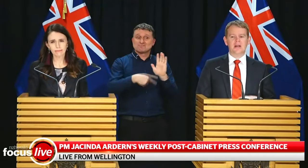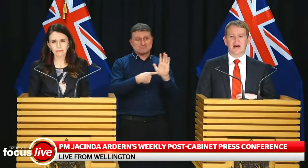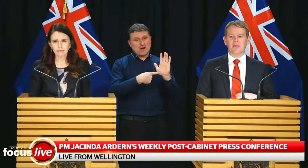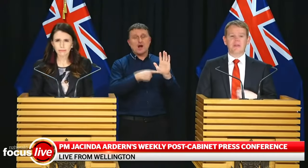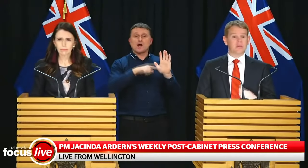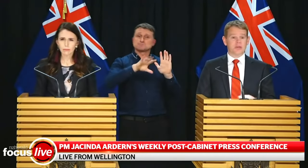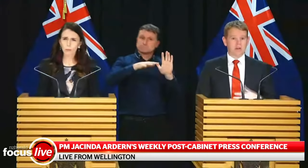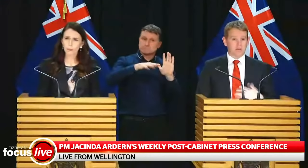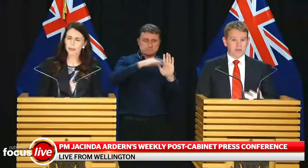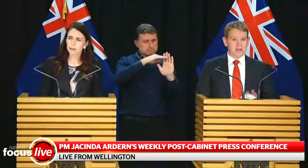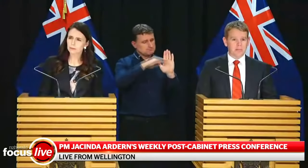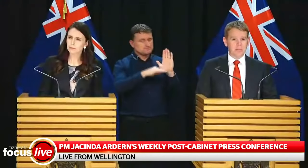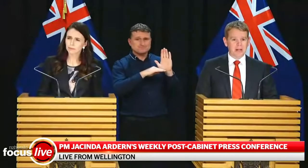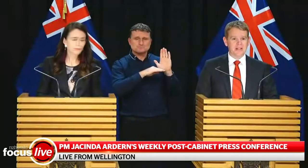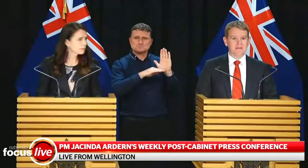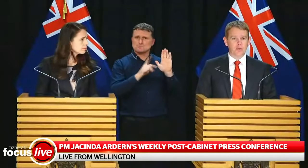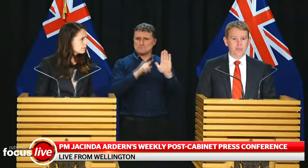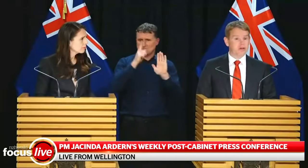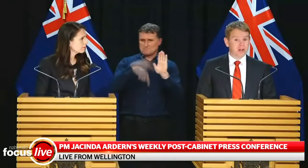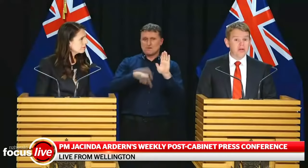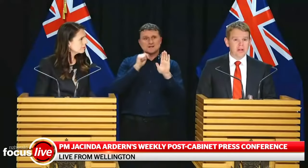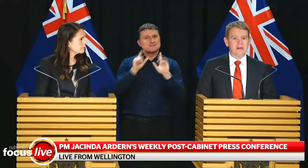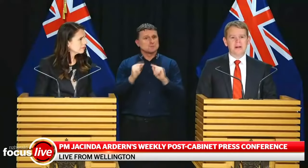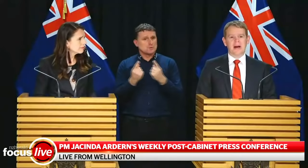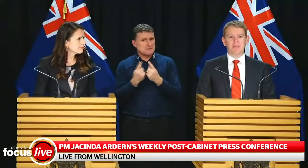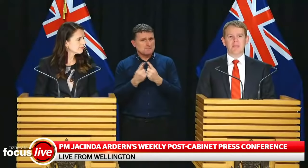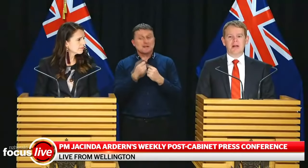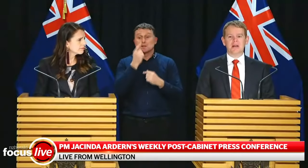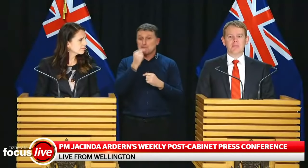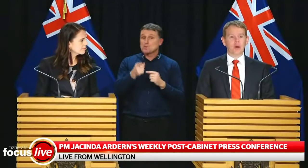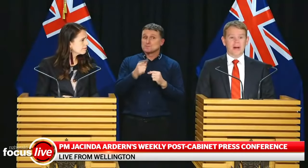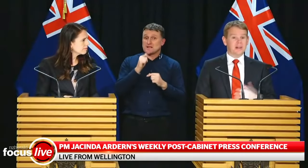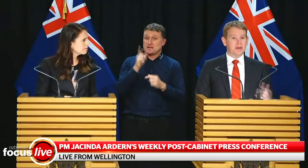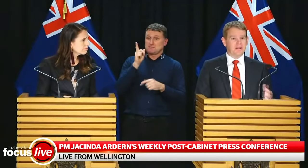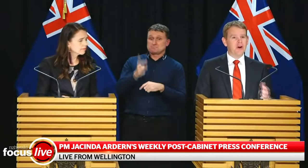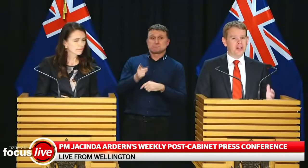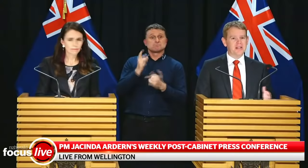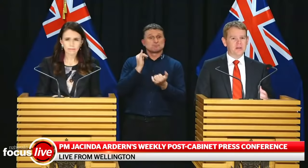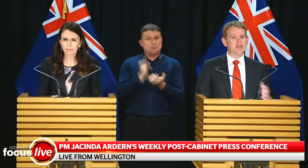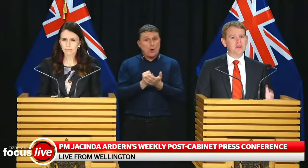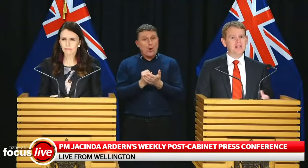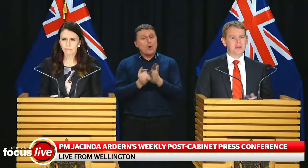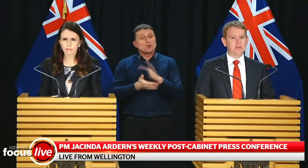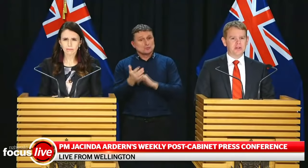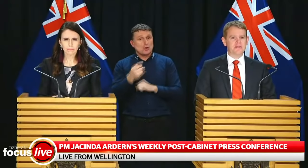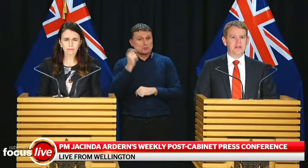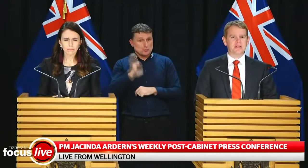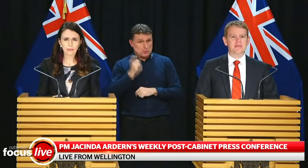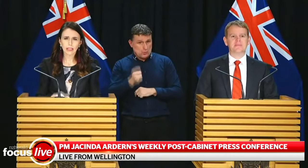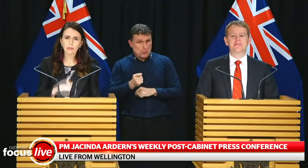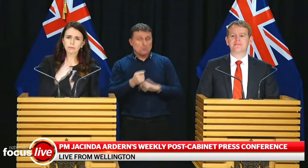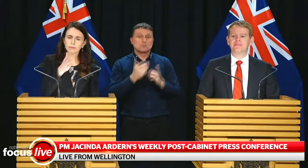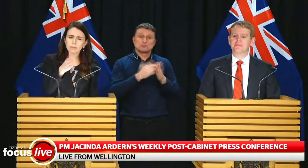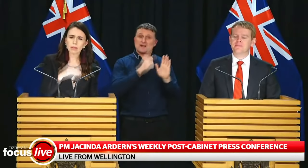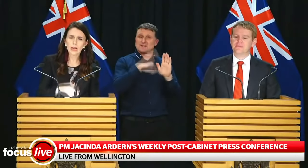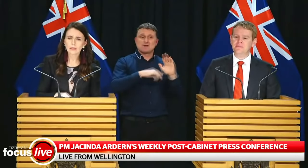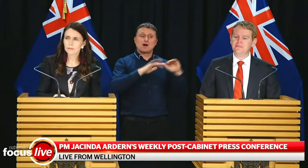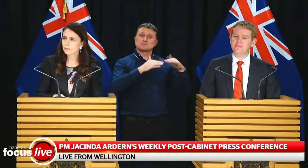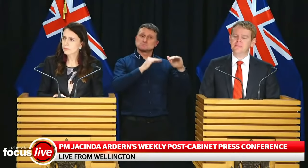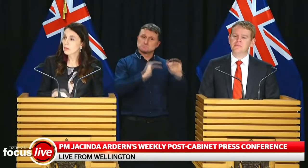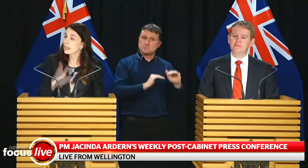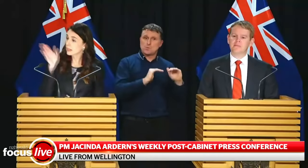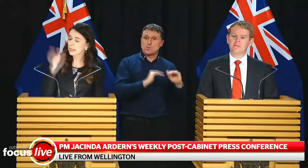fines. And there's also, of course, the ability for prosecution, but more likely to be at the fines end, which are relatively modest fines. Yeah. In